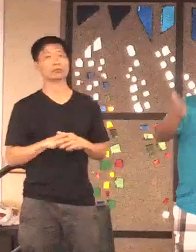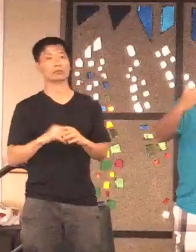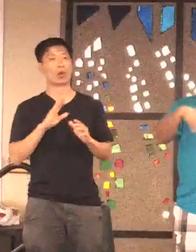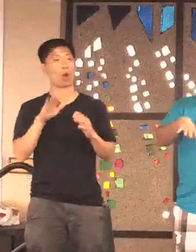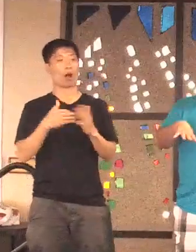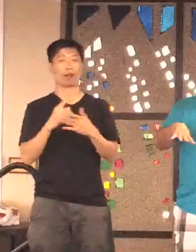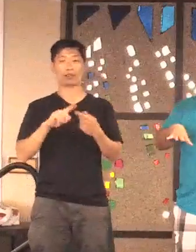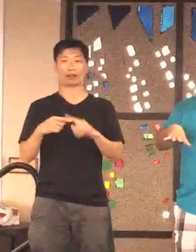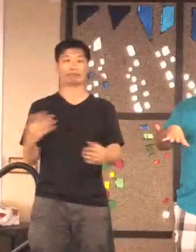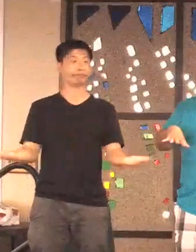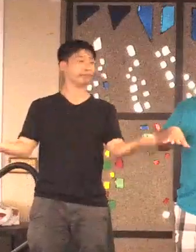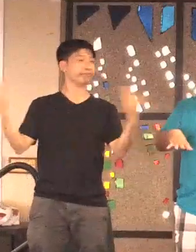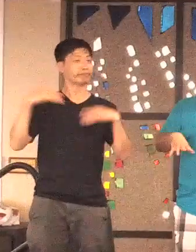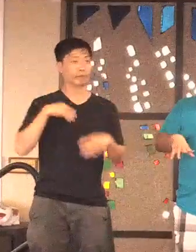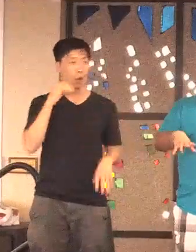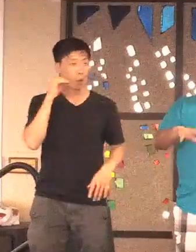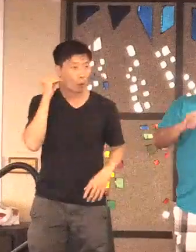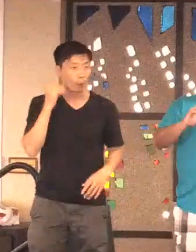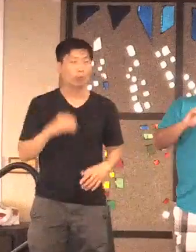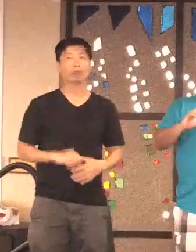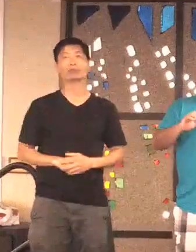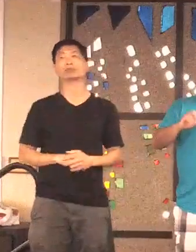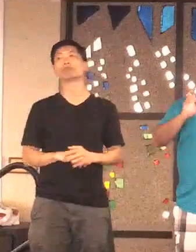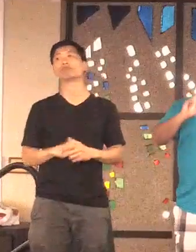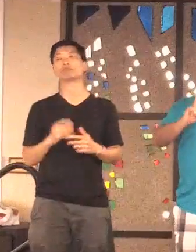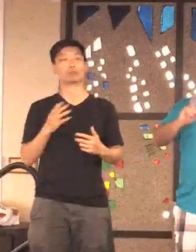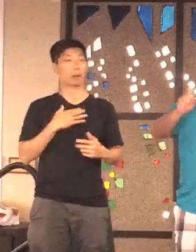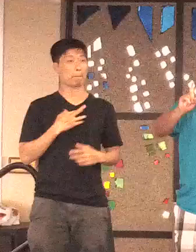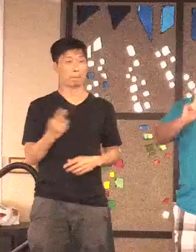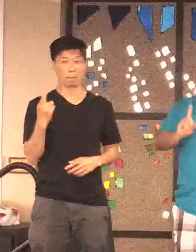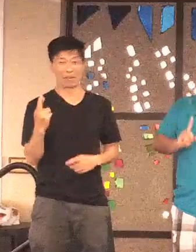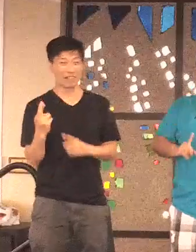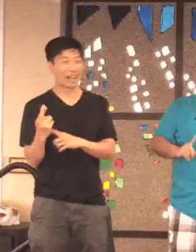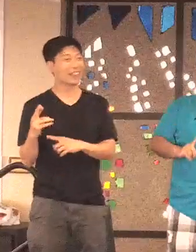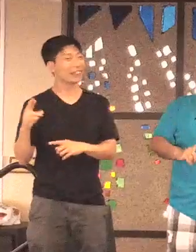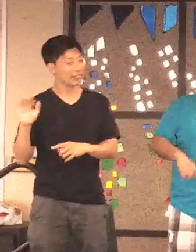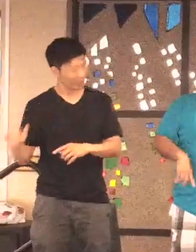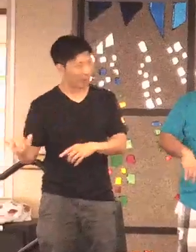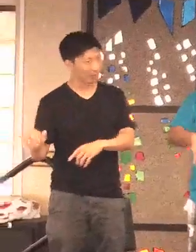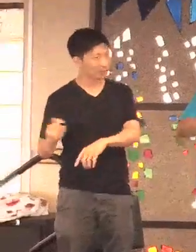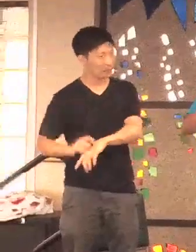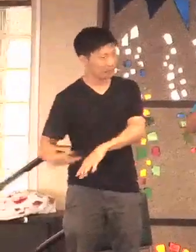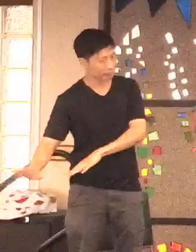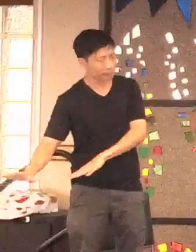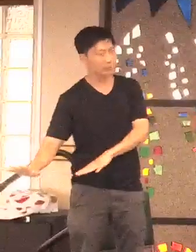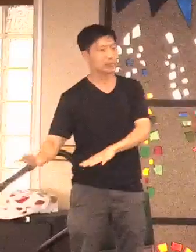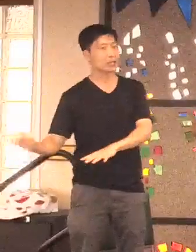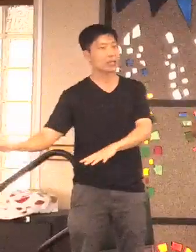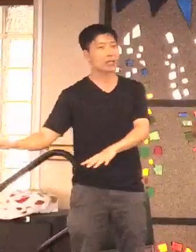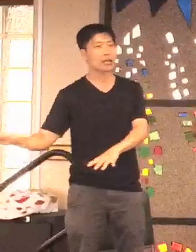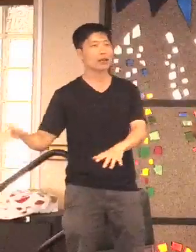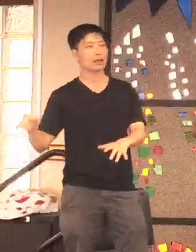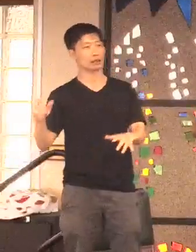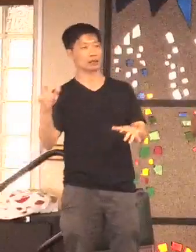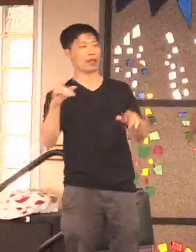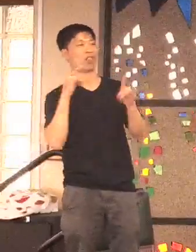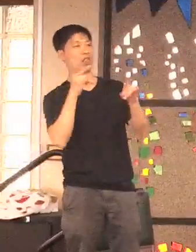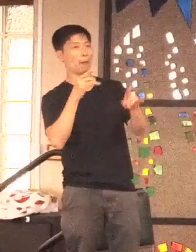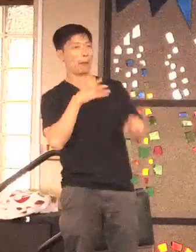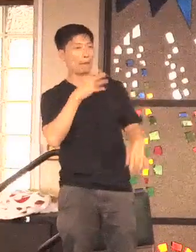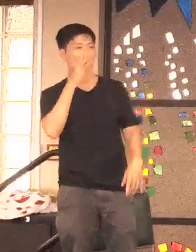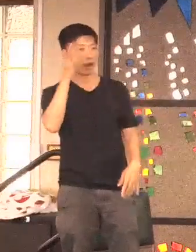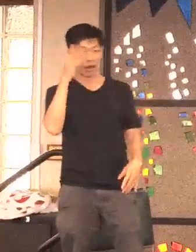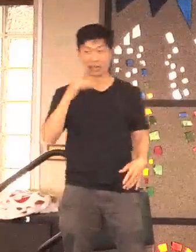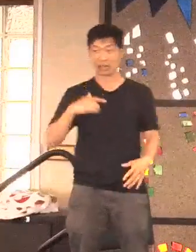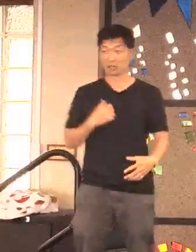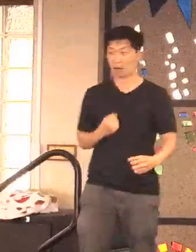all my friends had come over to our house, and my best friend at the time made fun of my parents, and I